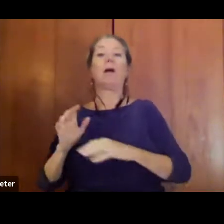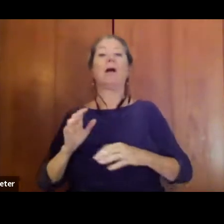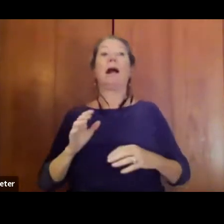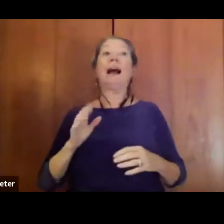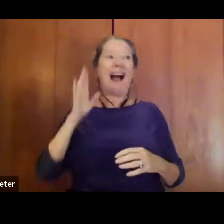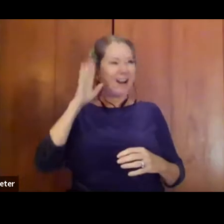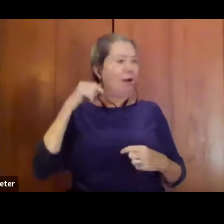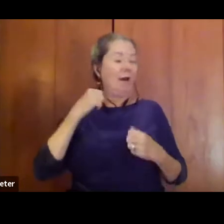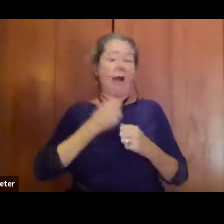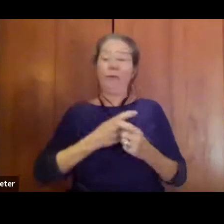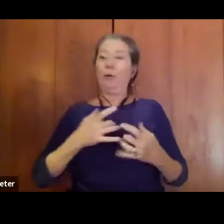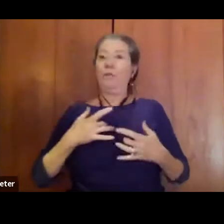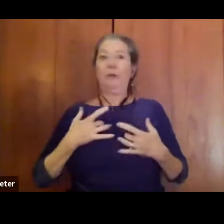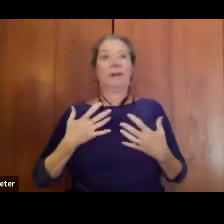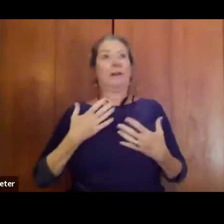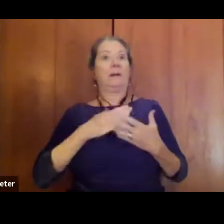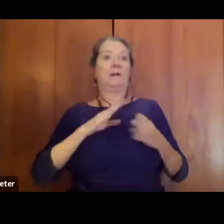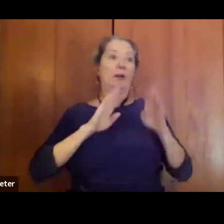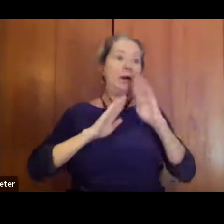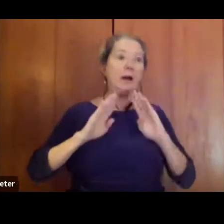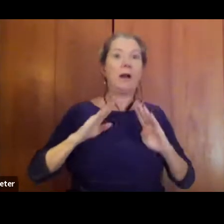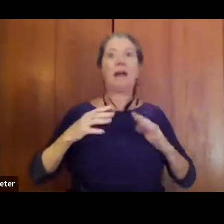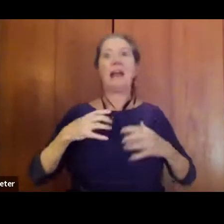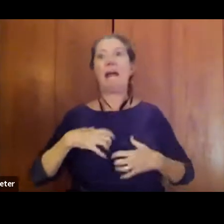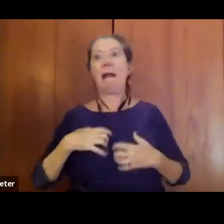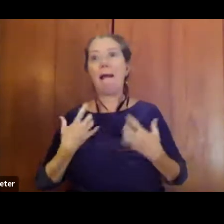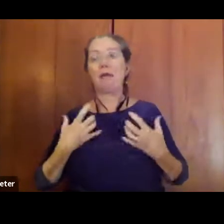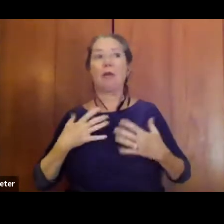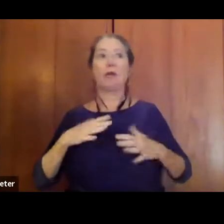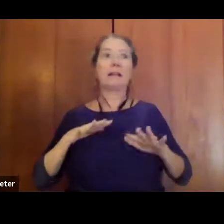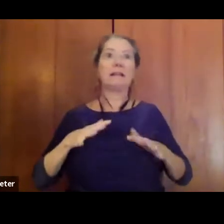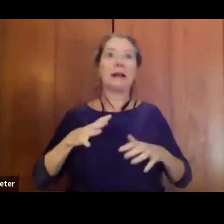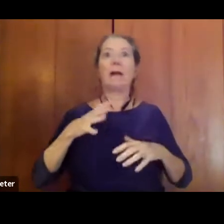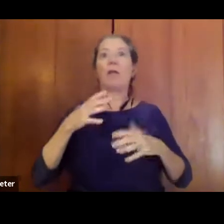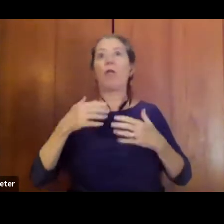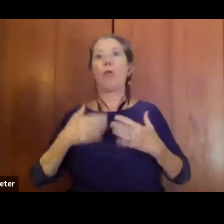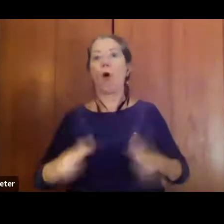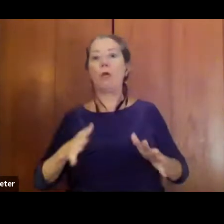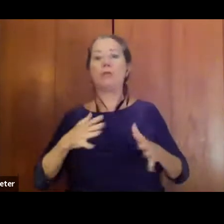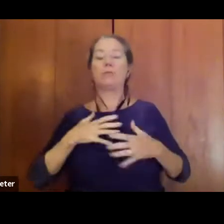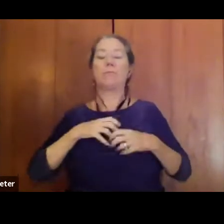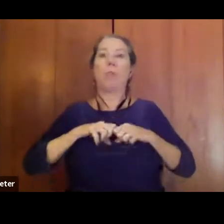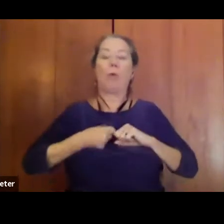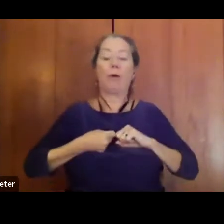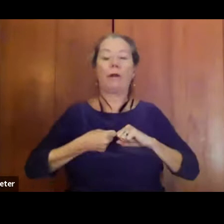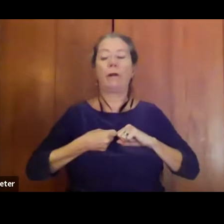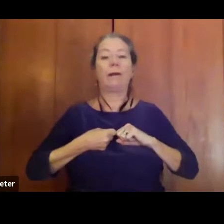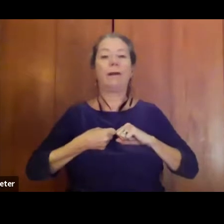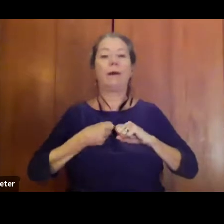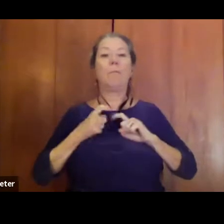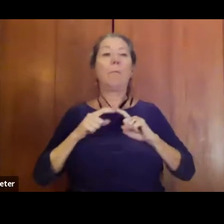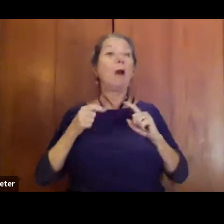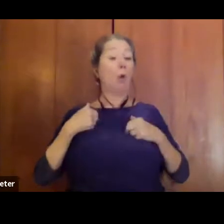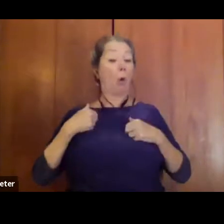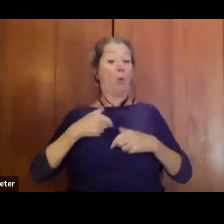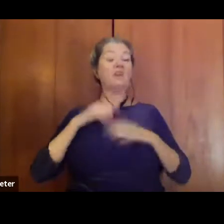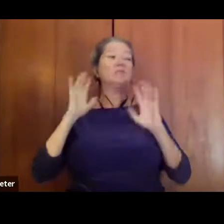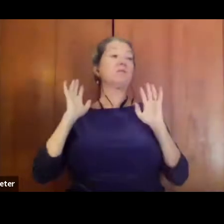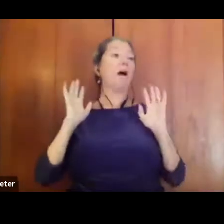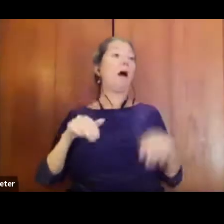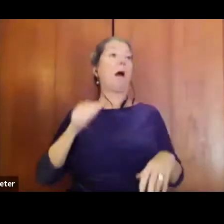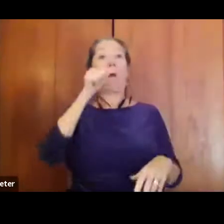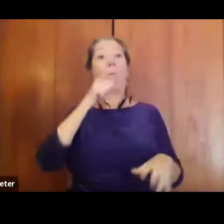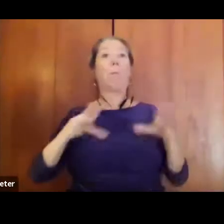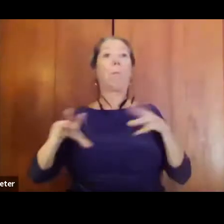frustration, anger, anxiety, concern, loss, and mourning. But it's not in our nature to simply go with the flow and let our journey be